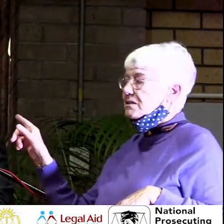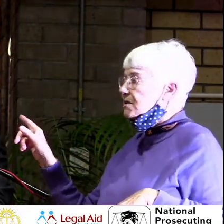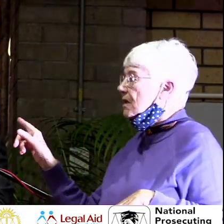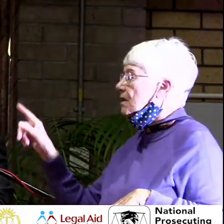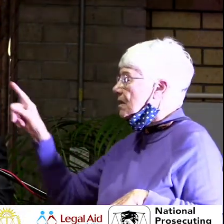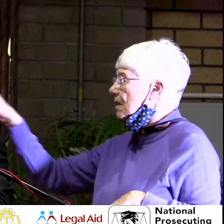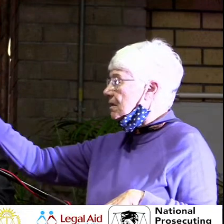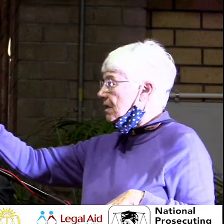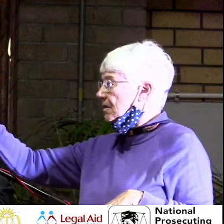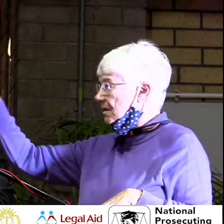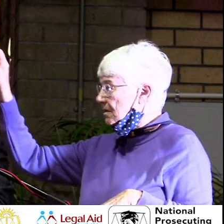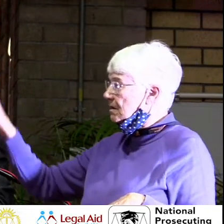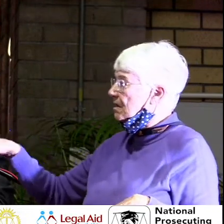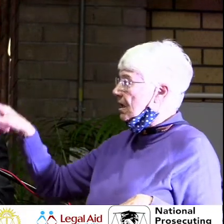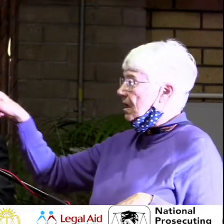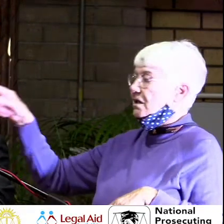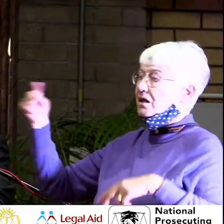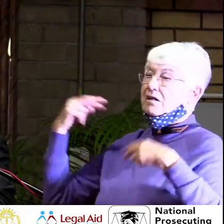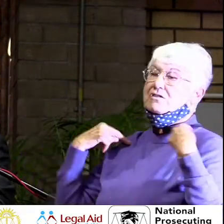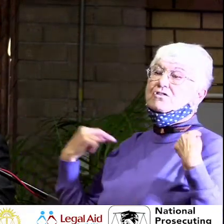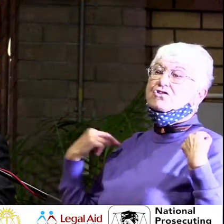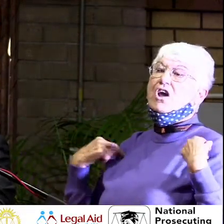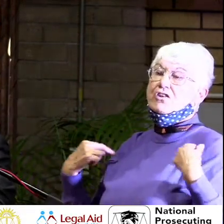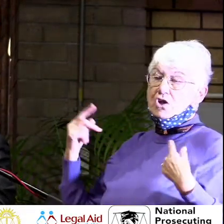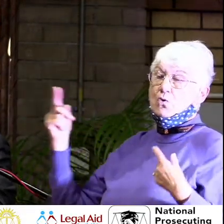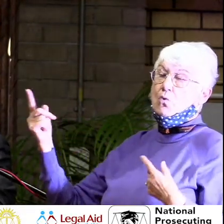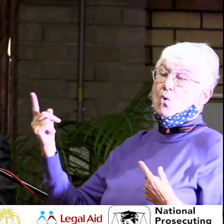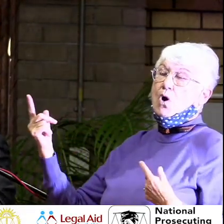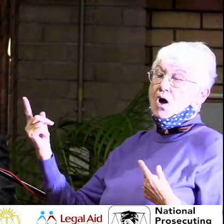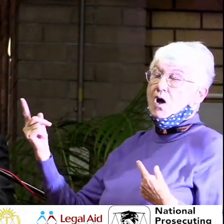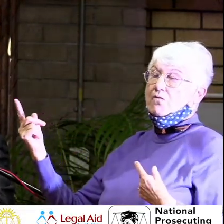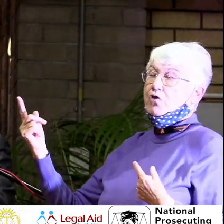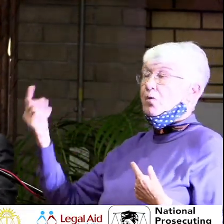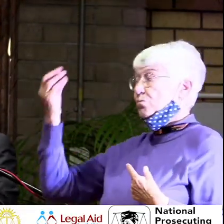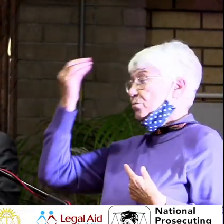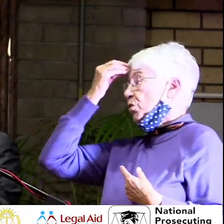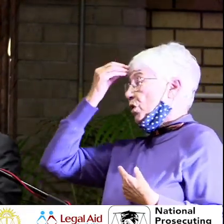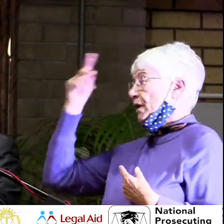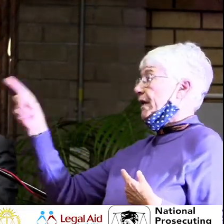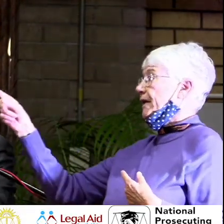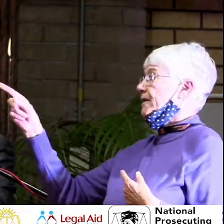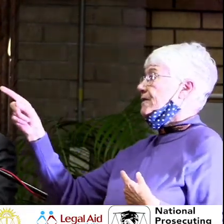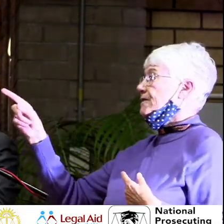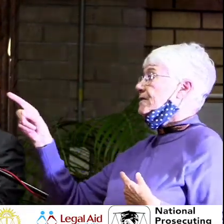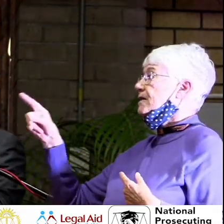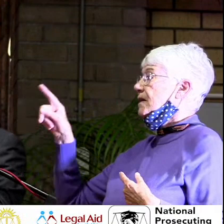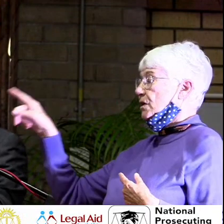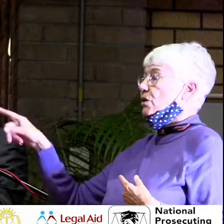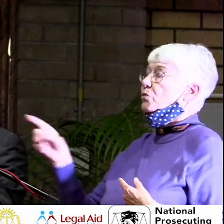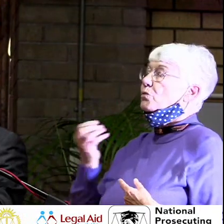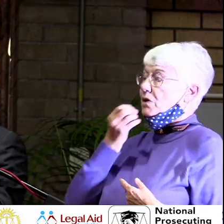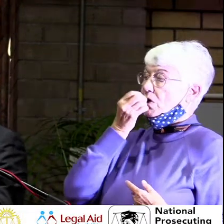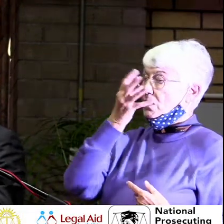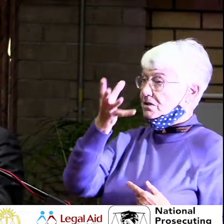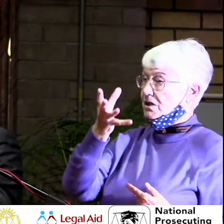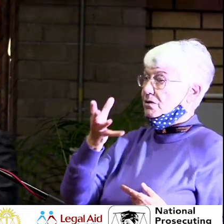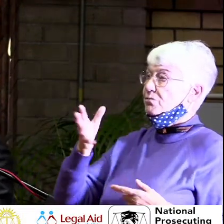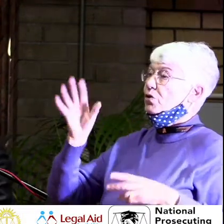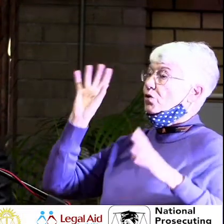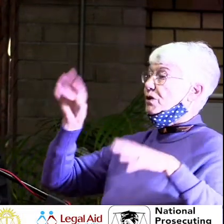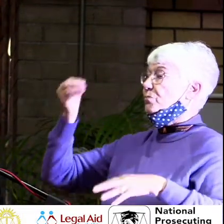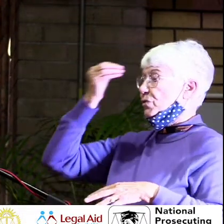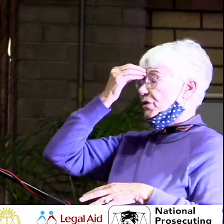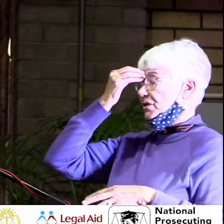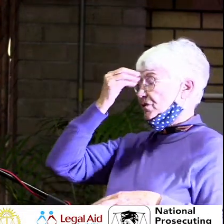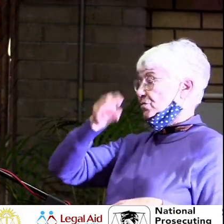broadly, and then also for social development to give you an opportunity to respond because there were a lot of complaints there. Thank